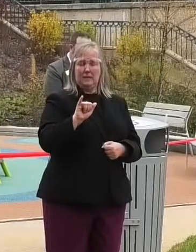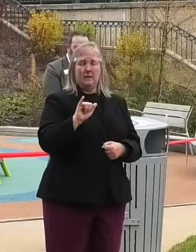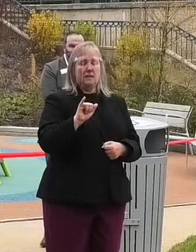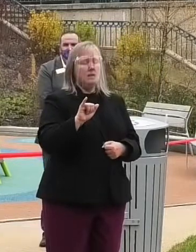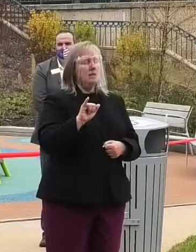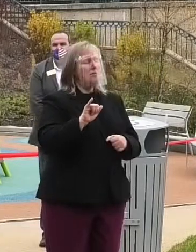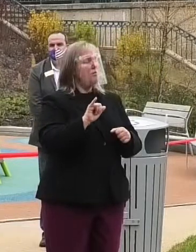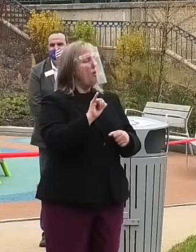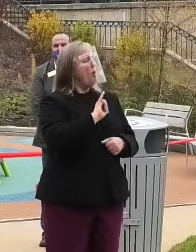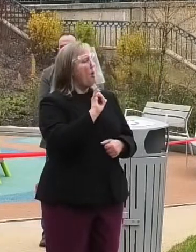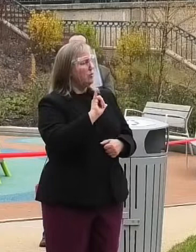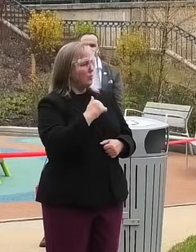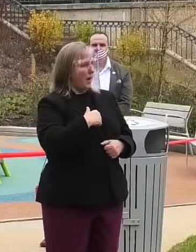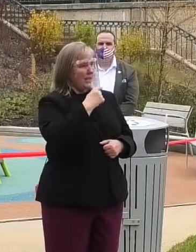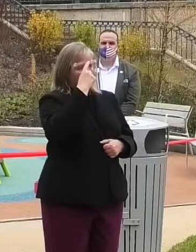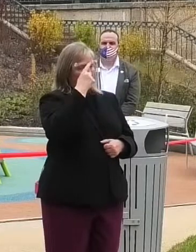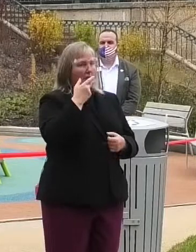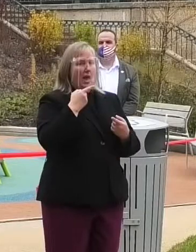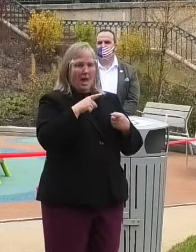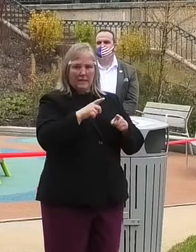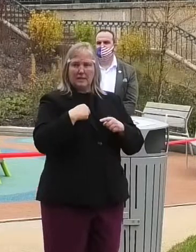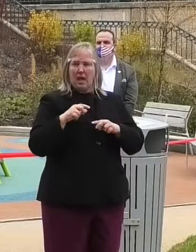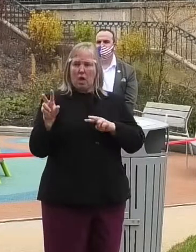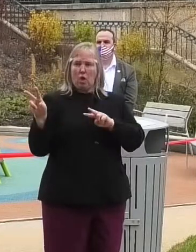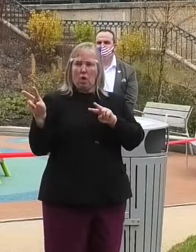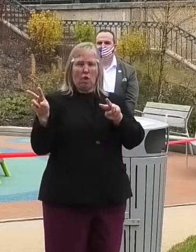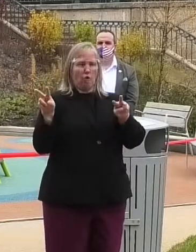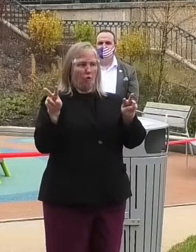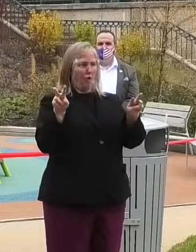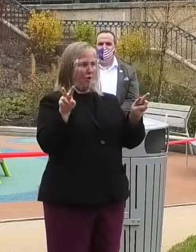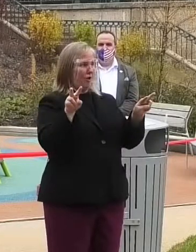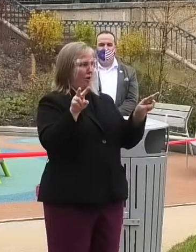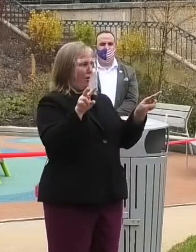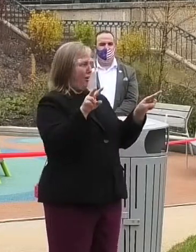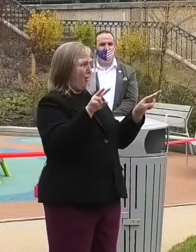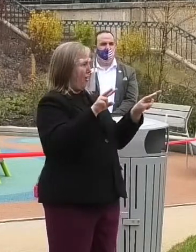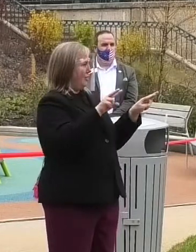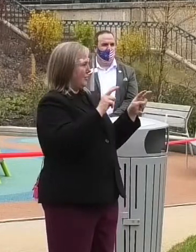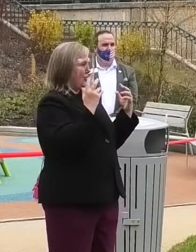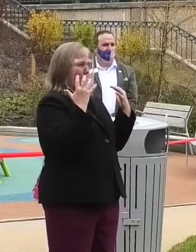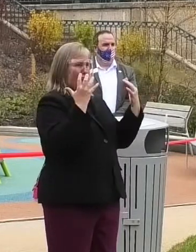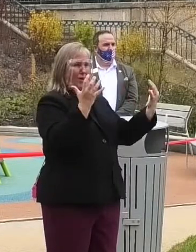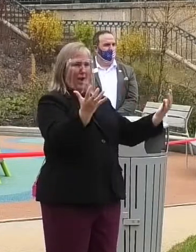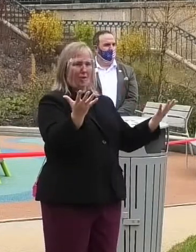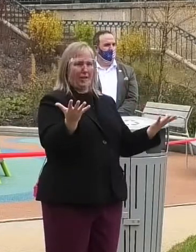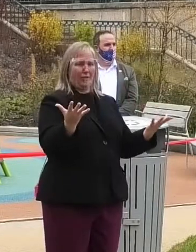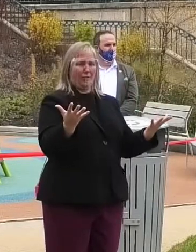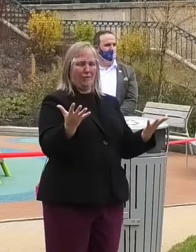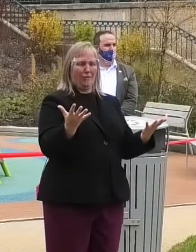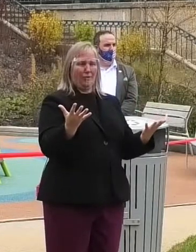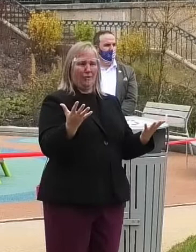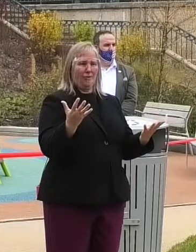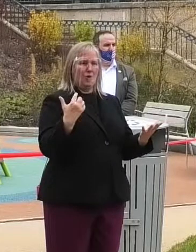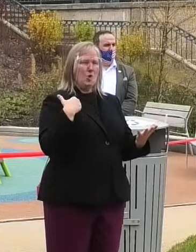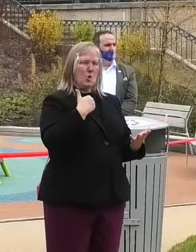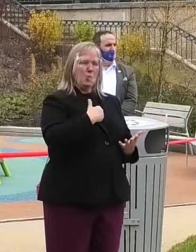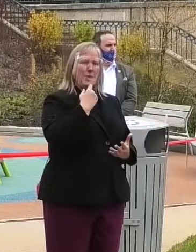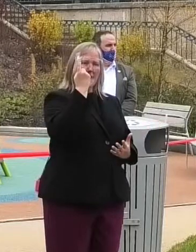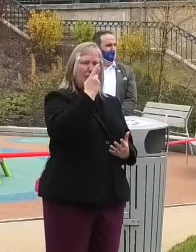also think, as I look across this crowd, that we think about the